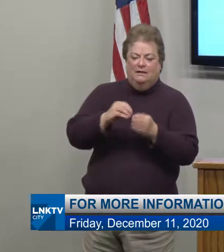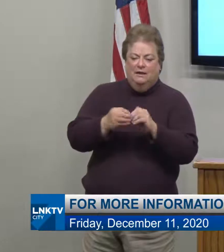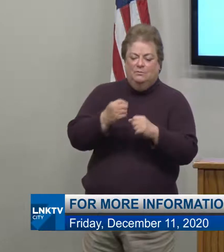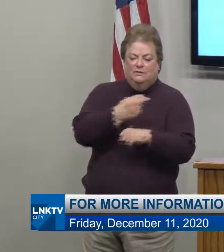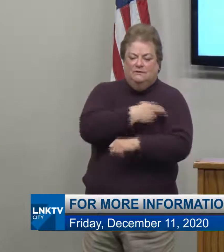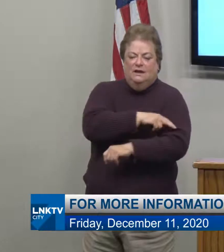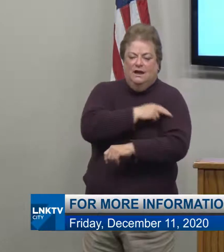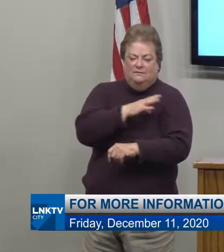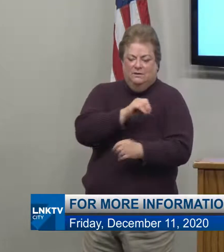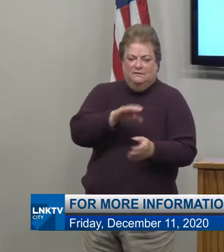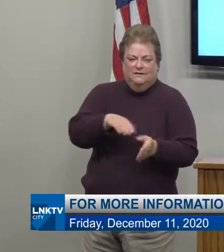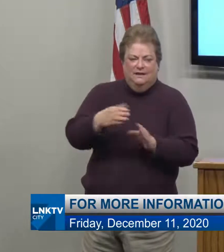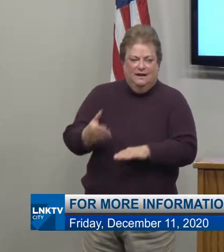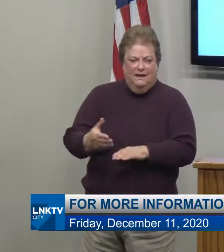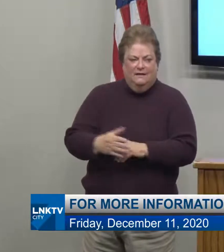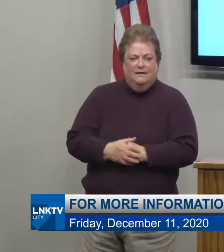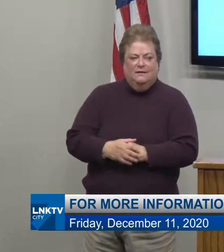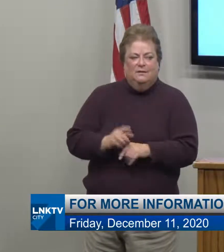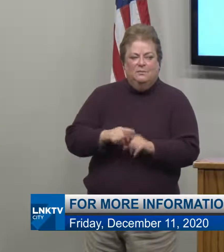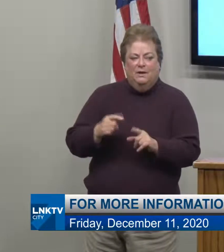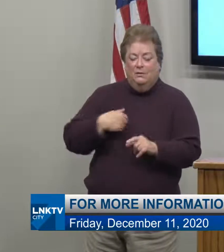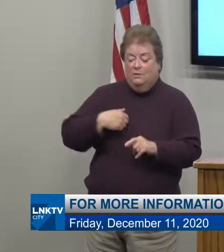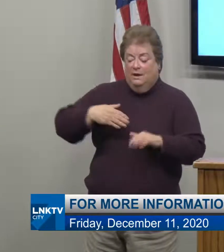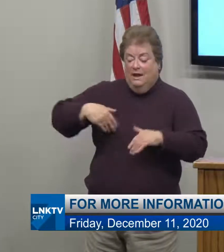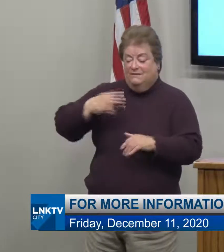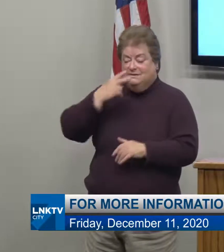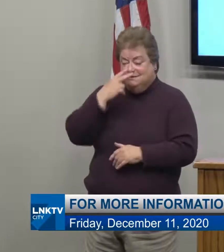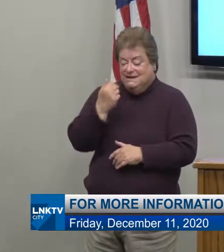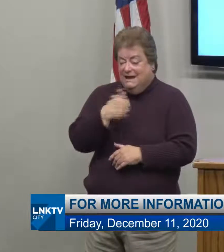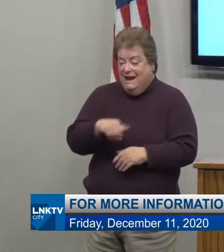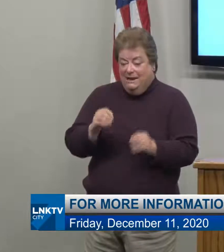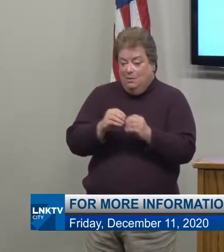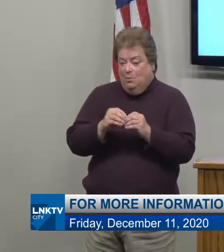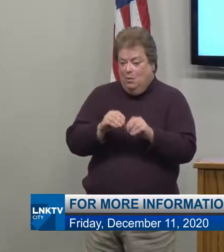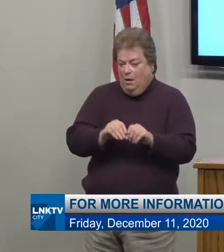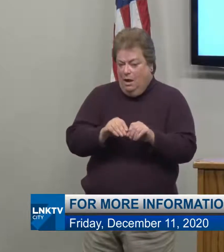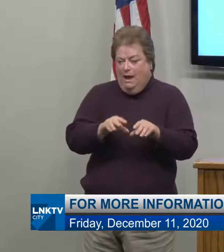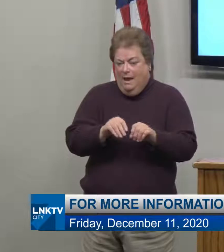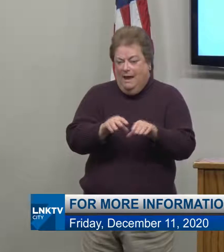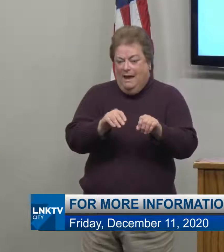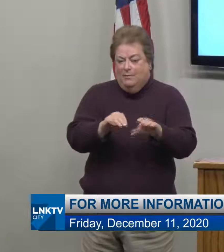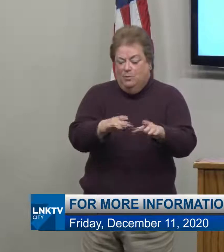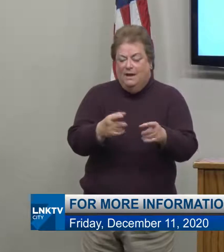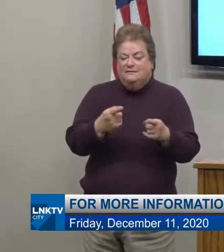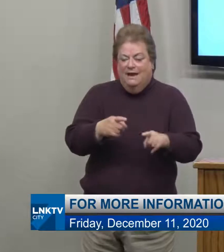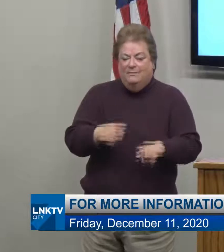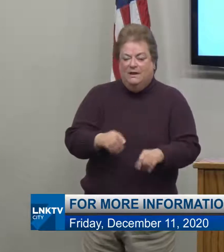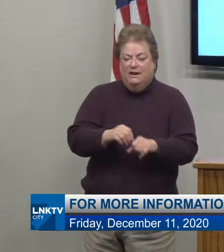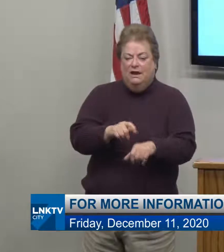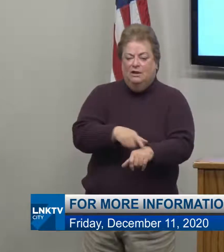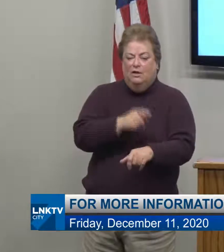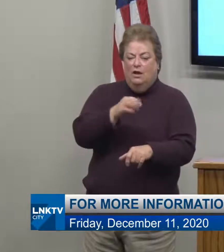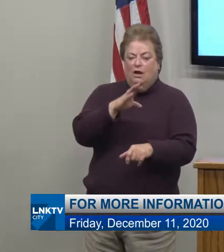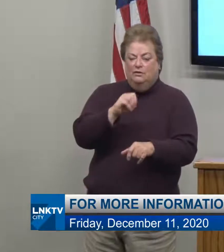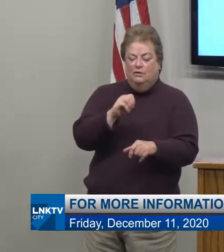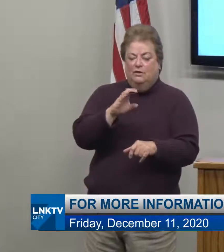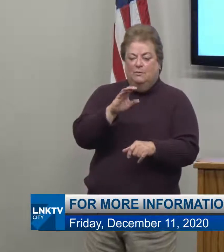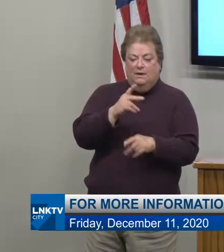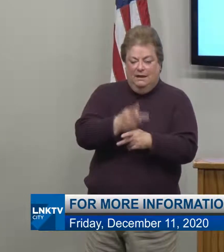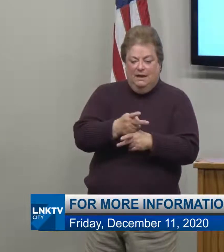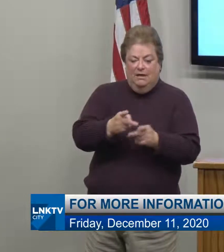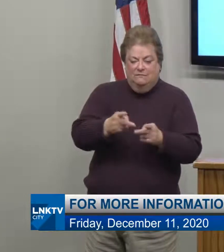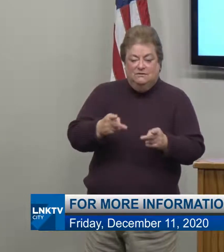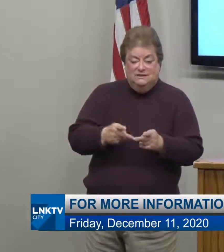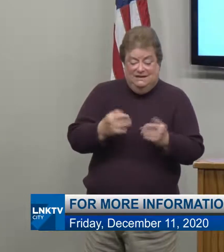and deaths. However, we haven't seen any additional outbreaks in long-term care facilities this week. We